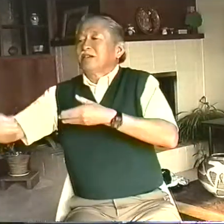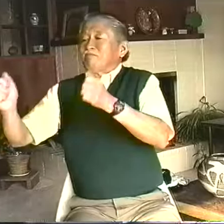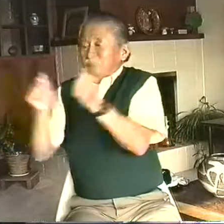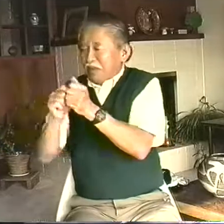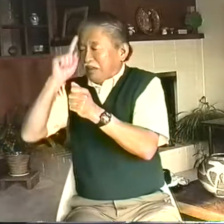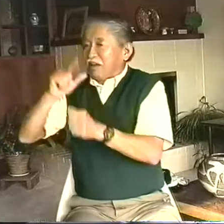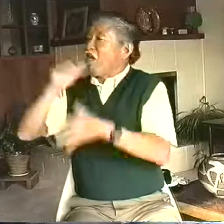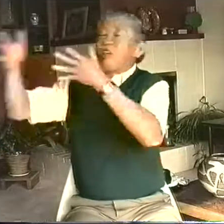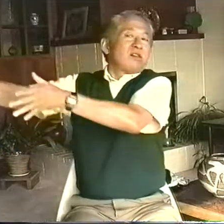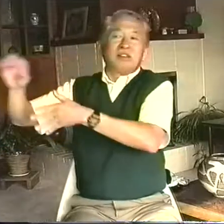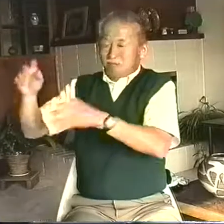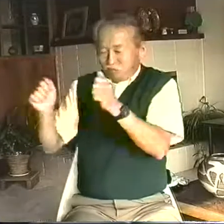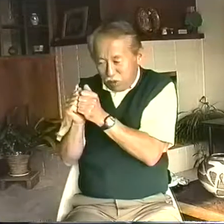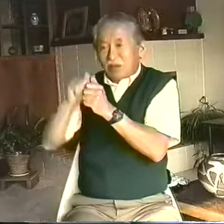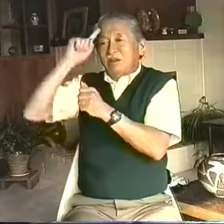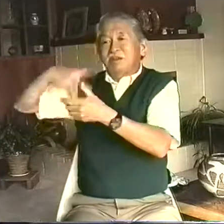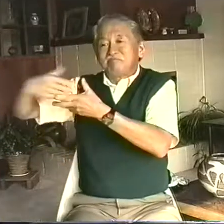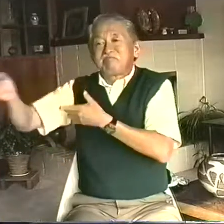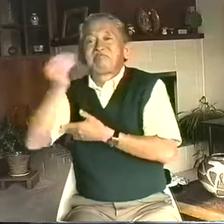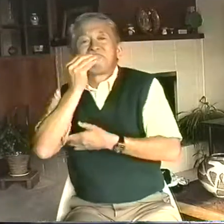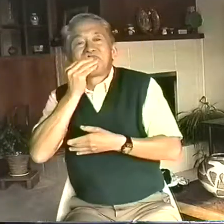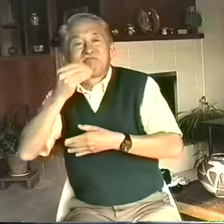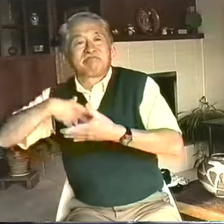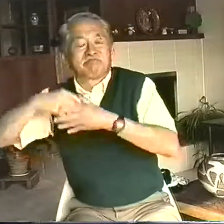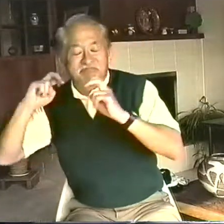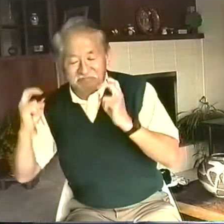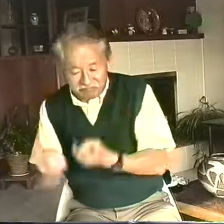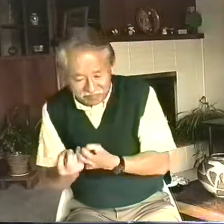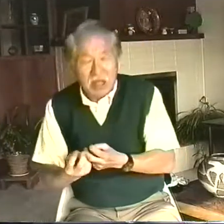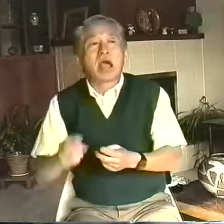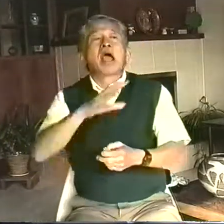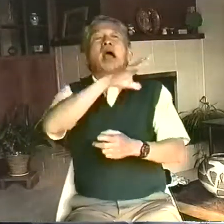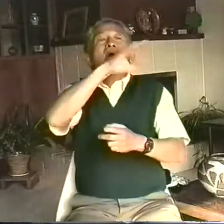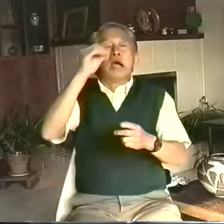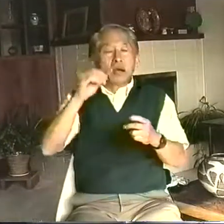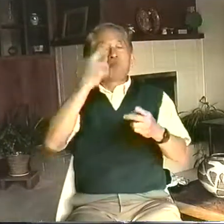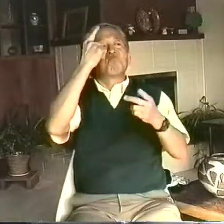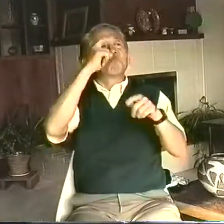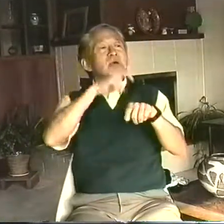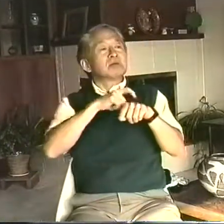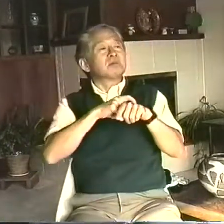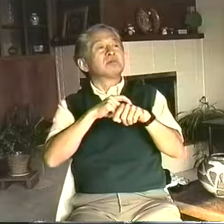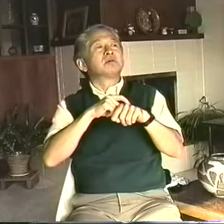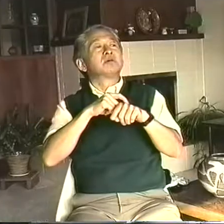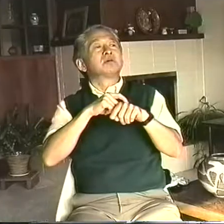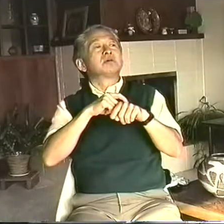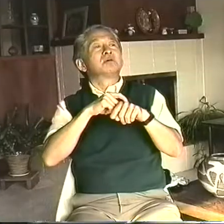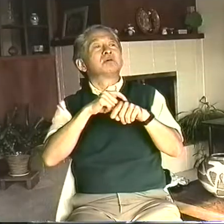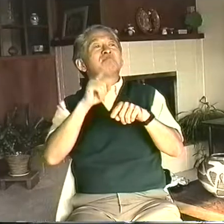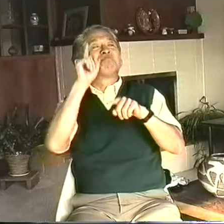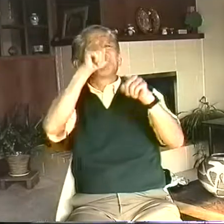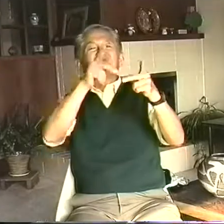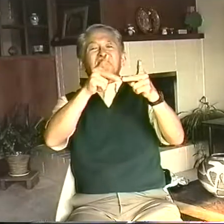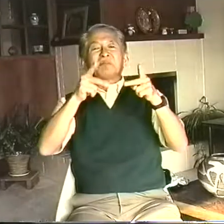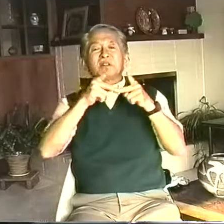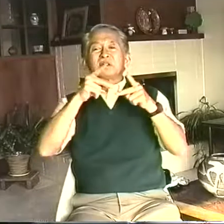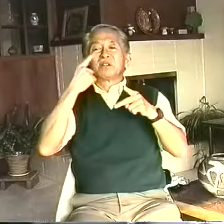student. So we decided to order out and to eat outside because we did not want to leave my friend outside. There was